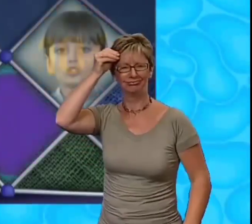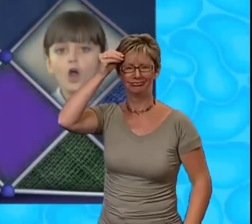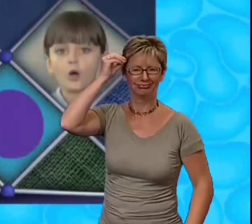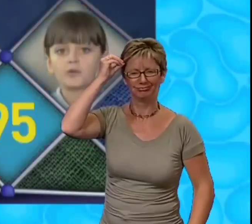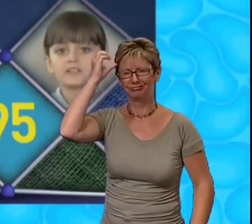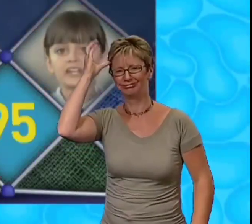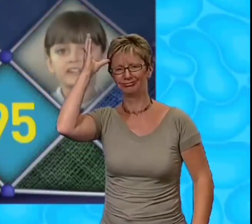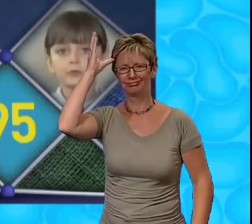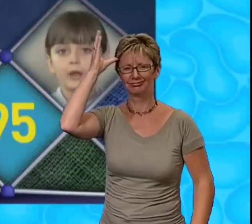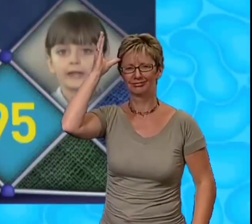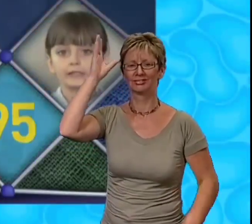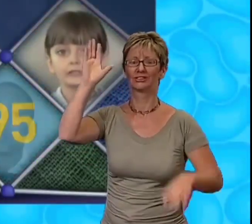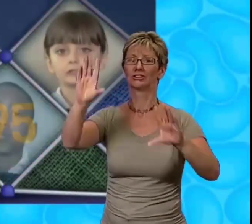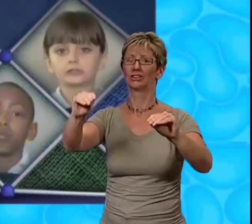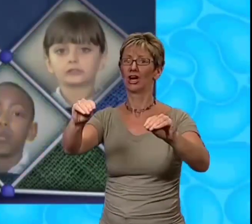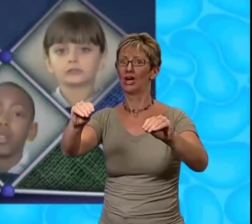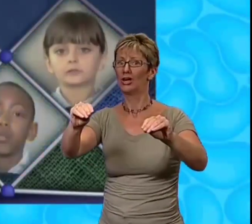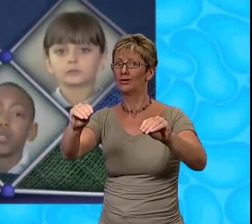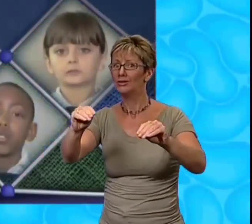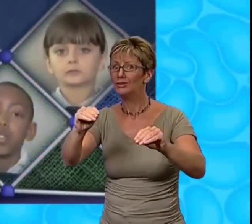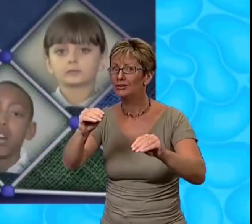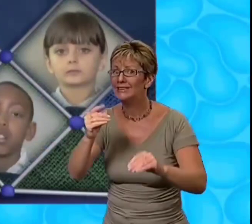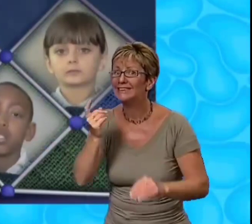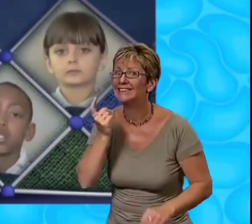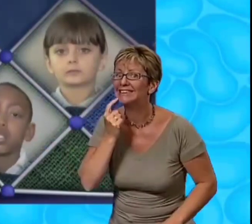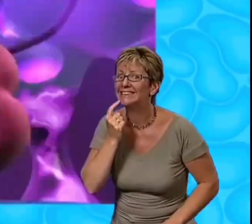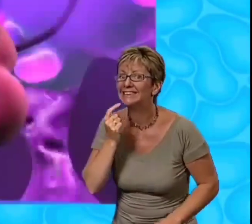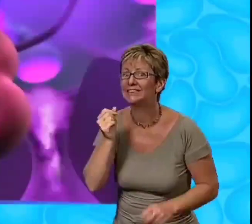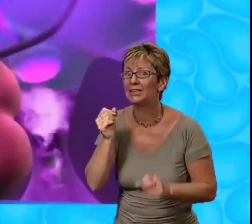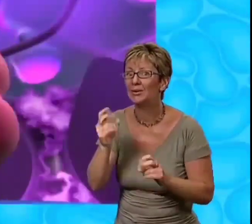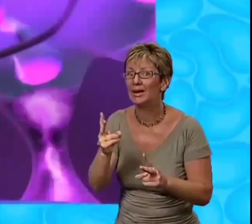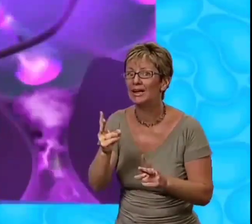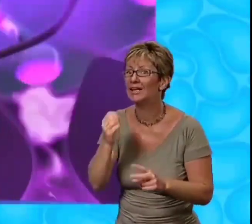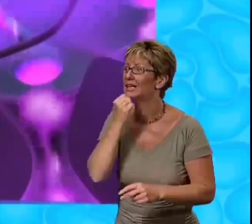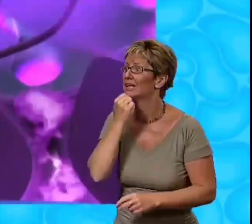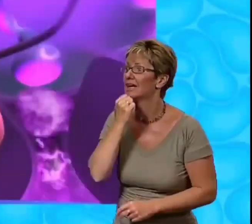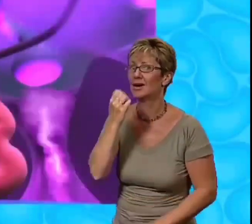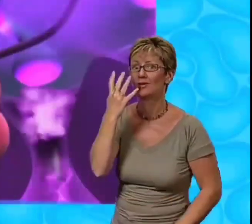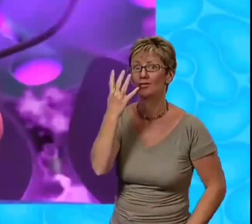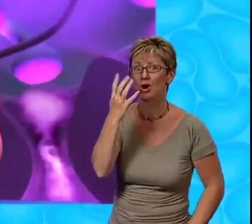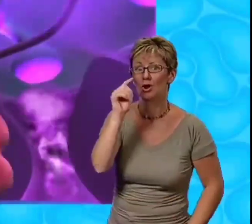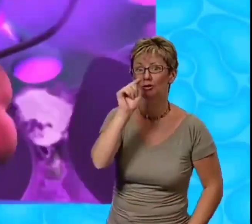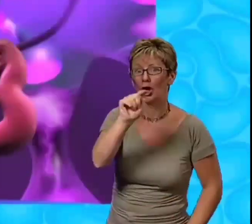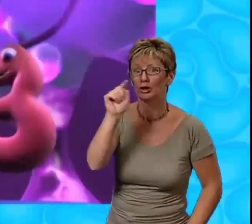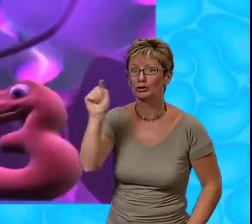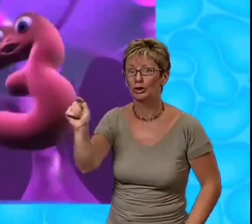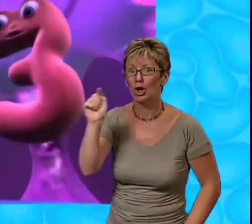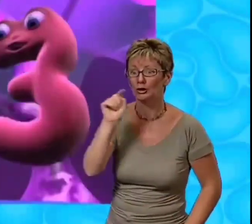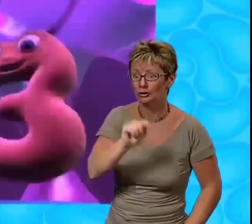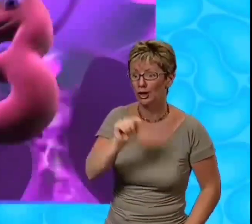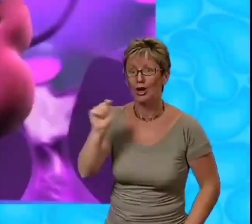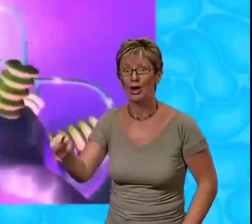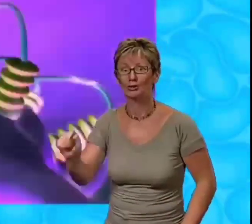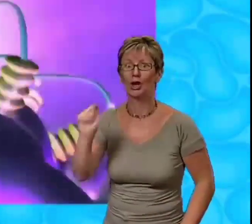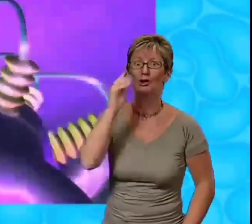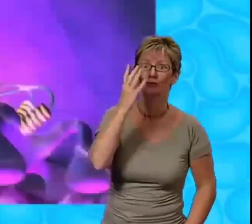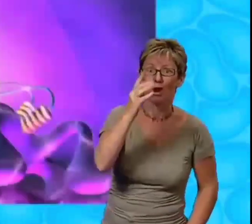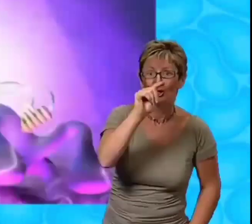brain game! Start with an easy way. Make four dots. Write four dots. Write four